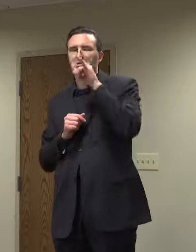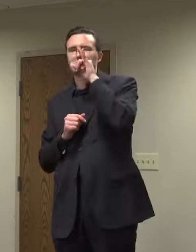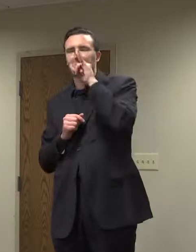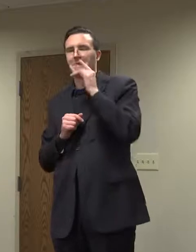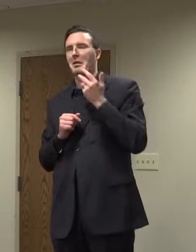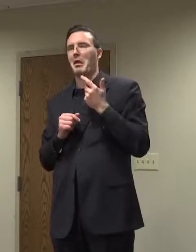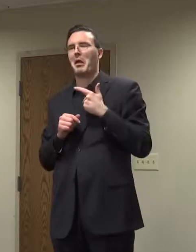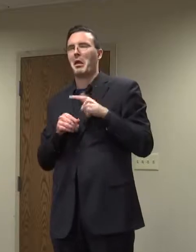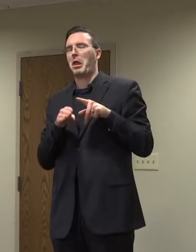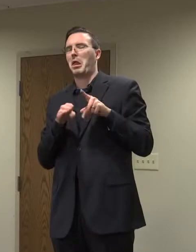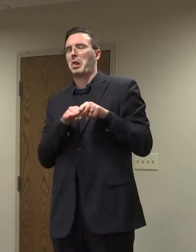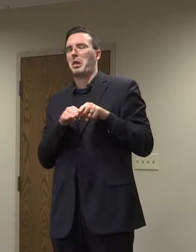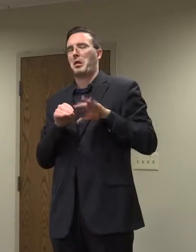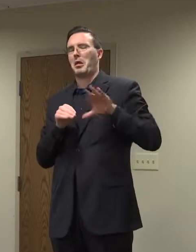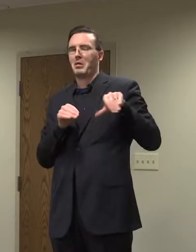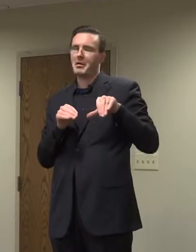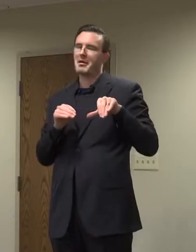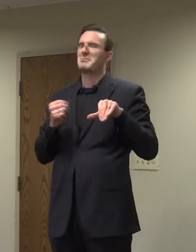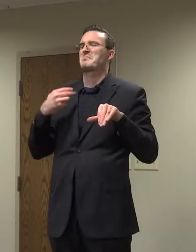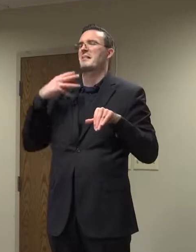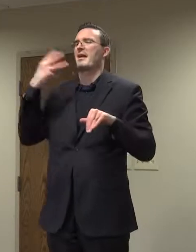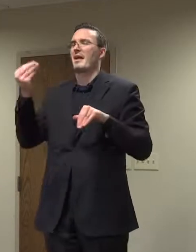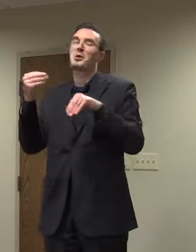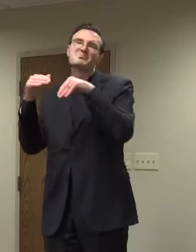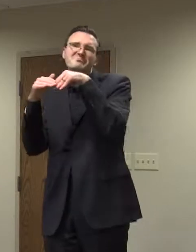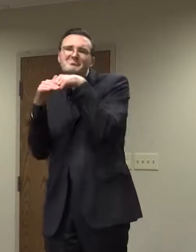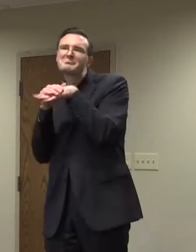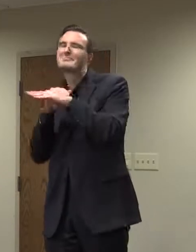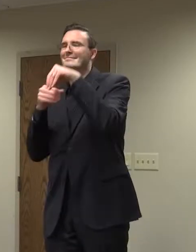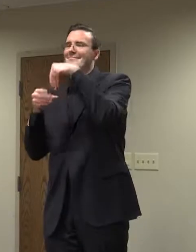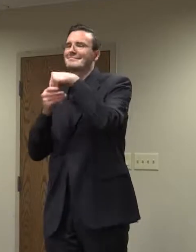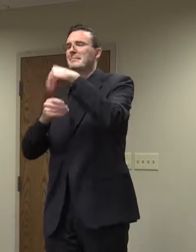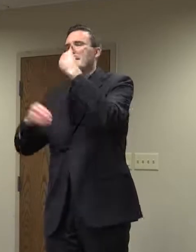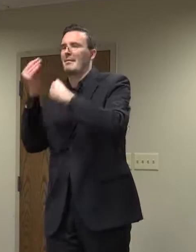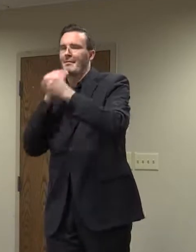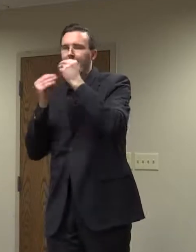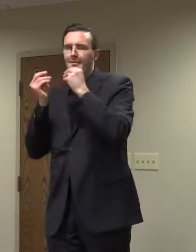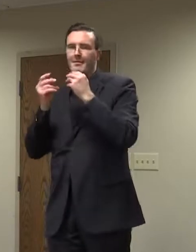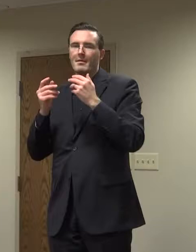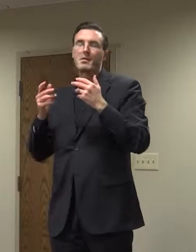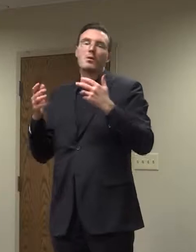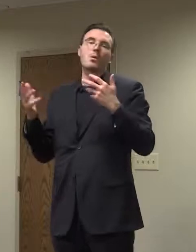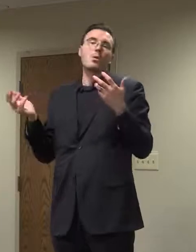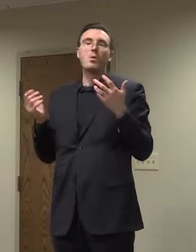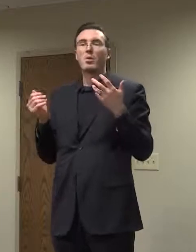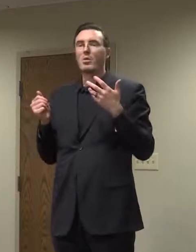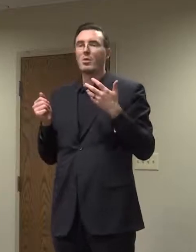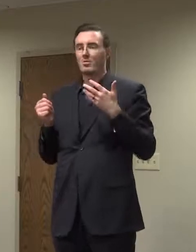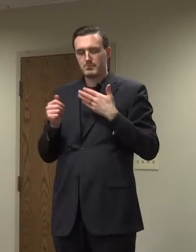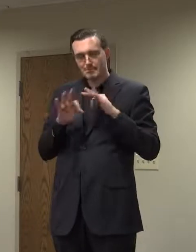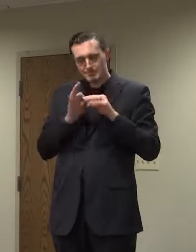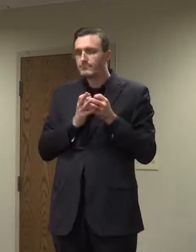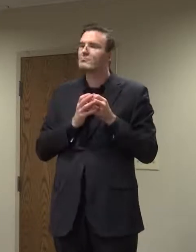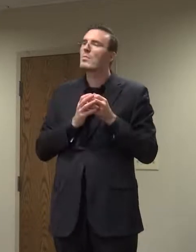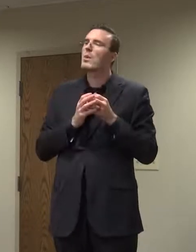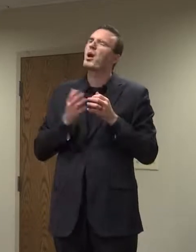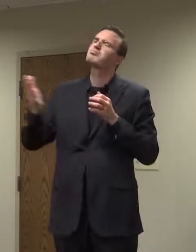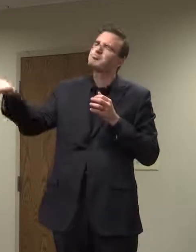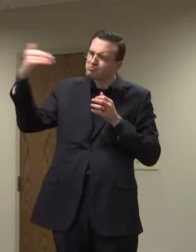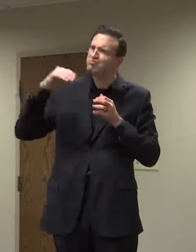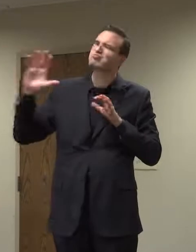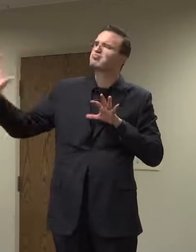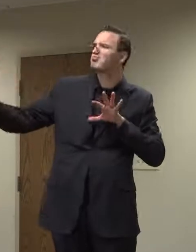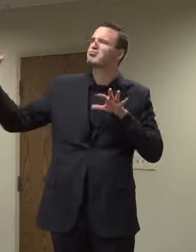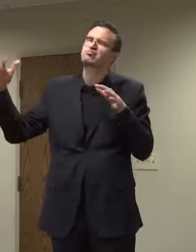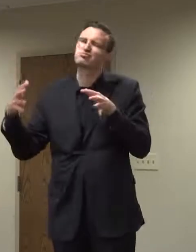in your household or getting together in groups that are larger than are recommended, you're not.